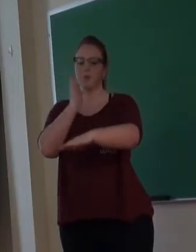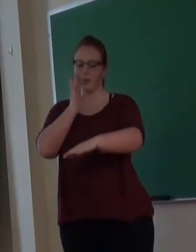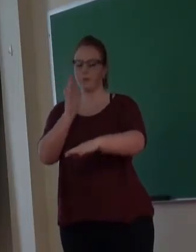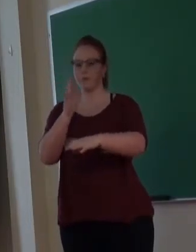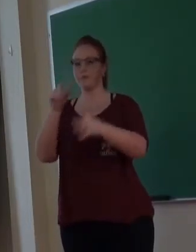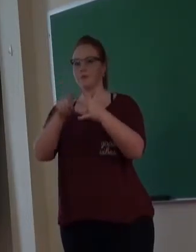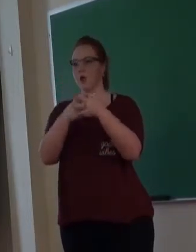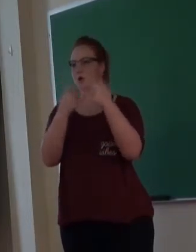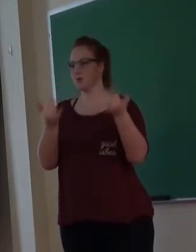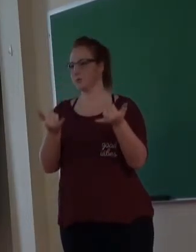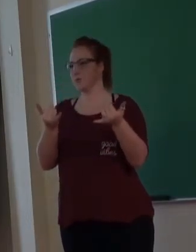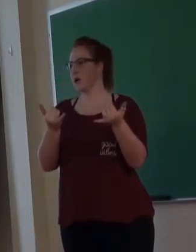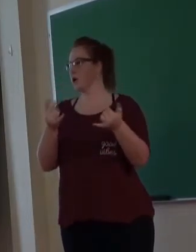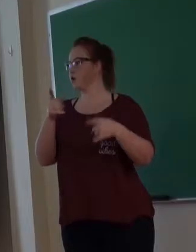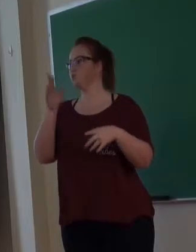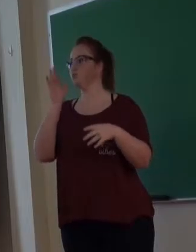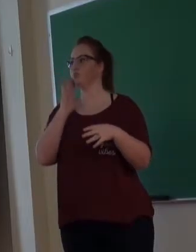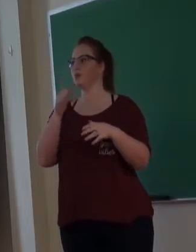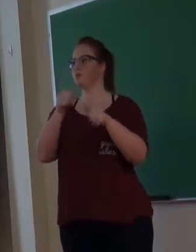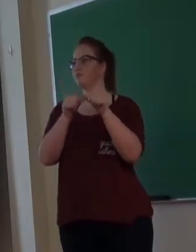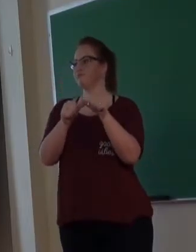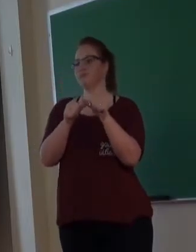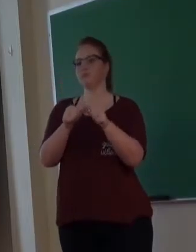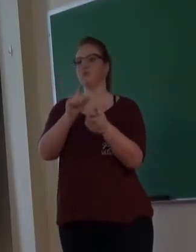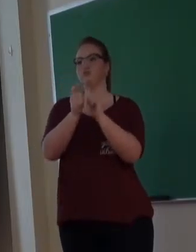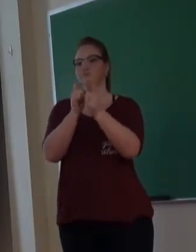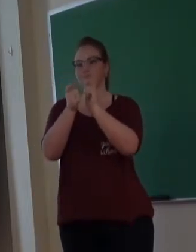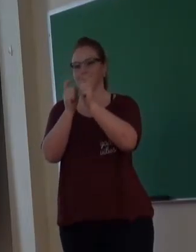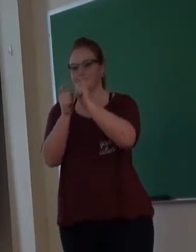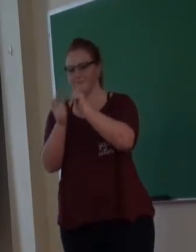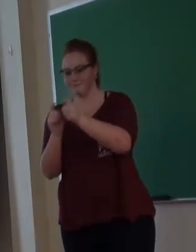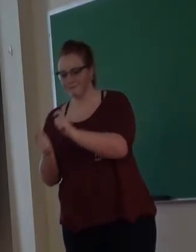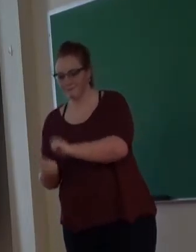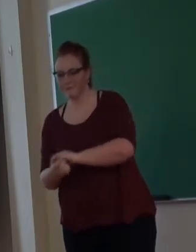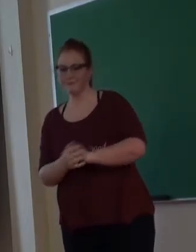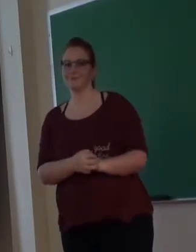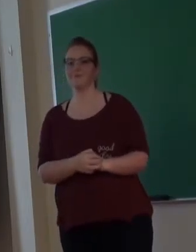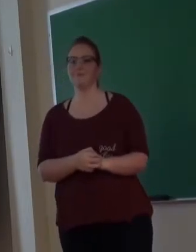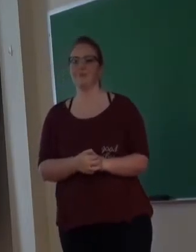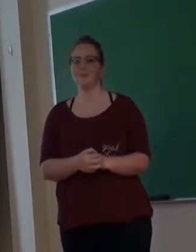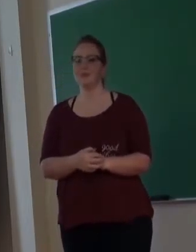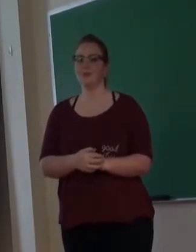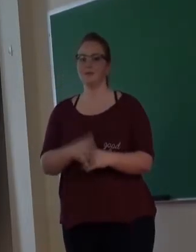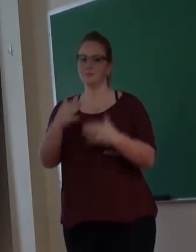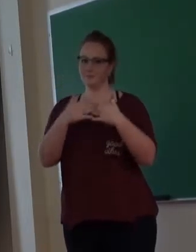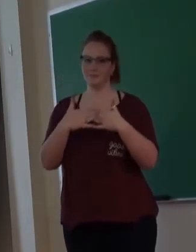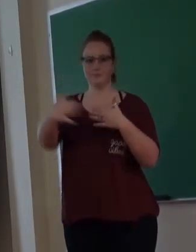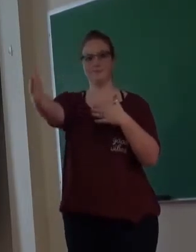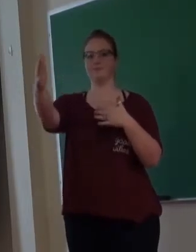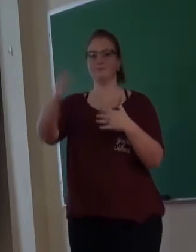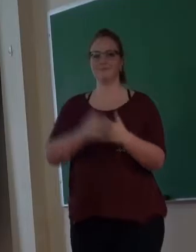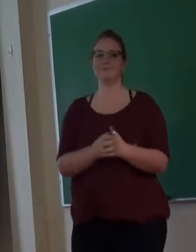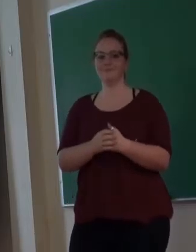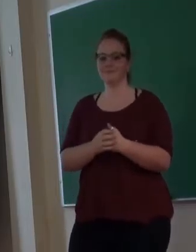and you will update and tweak and reformat and change basically for the rest of your life. Okay, so we're starting that